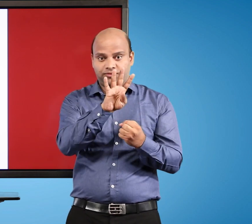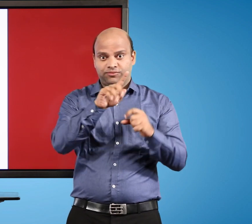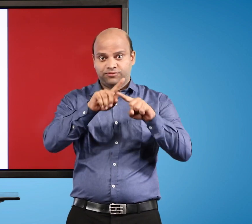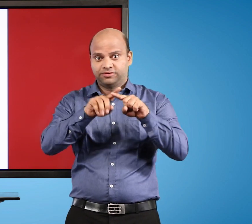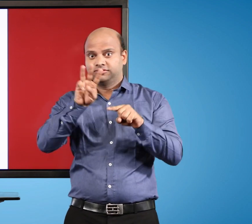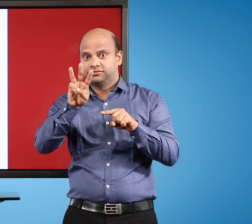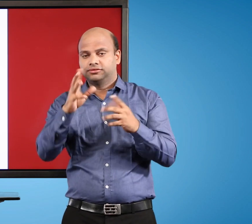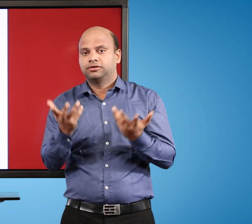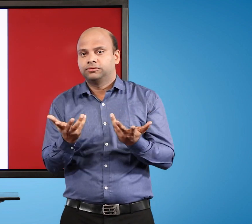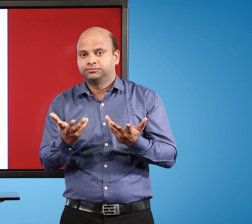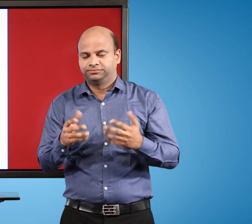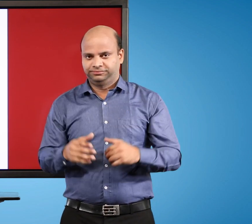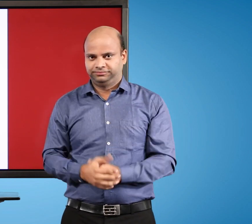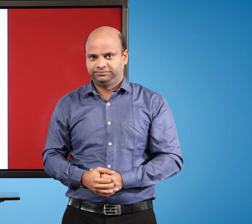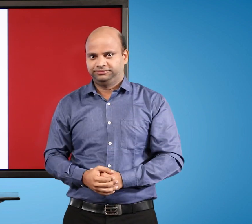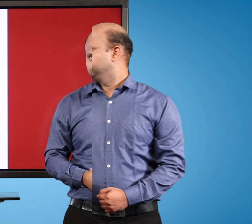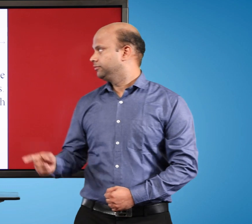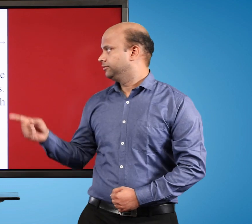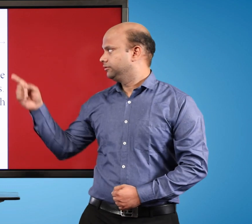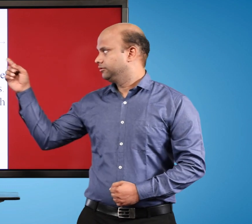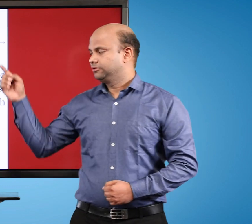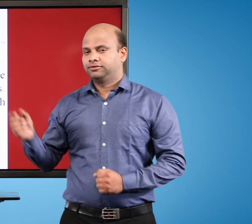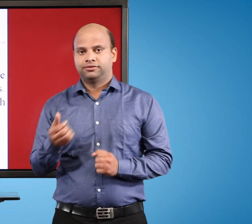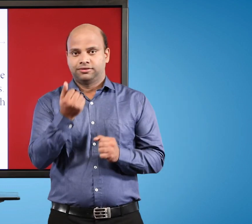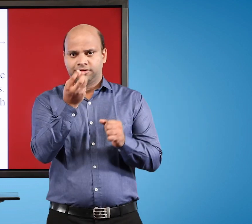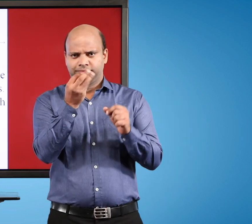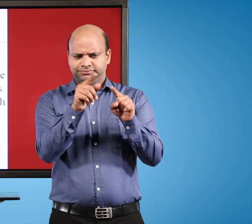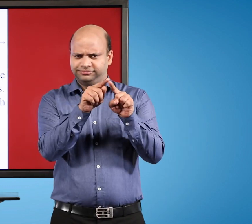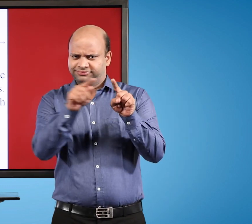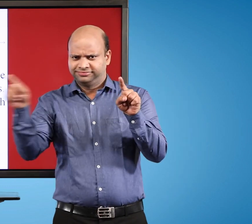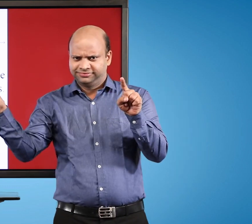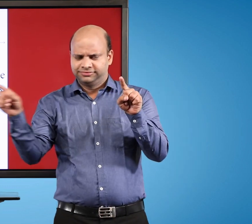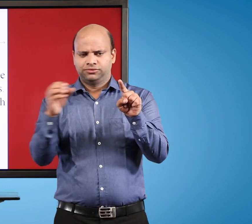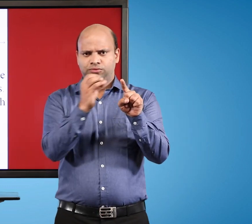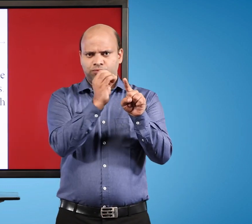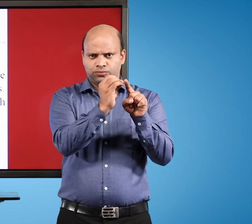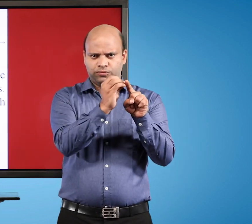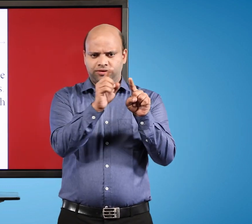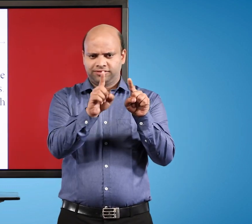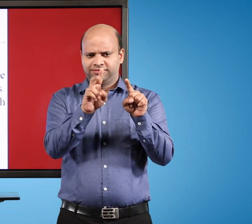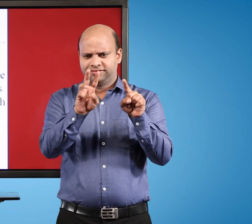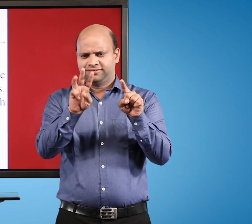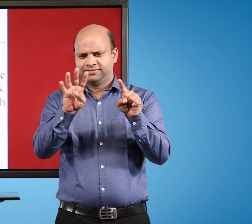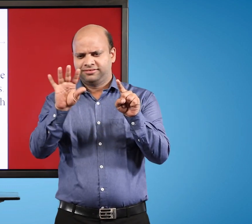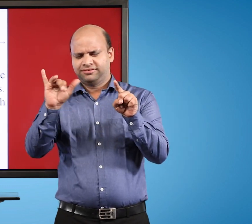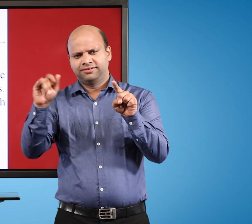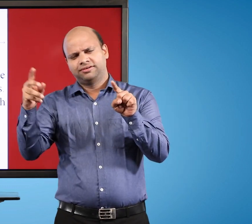4 multiplied by 3. Again, we have a number line here with numbers marked from 0 all the way